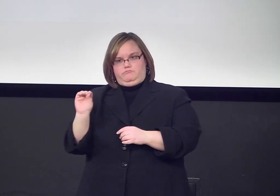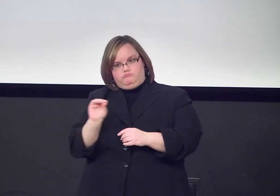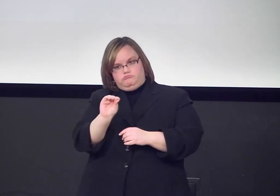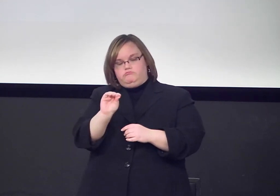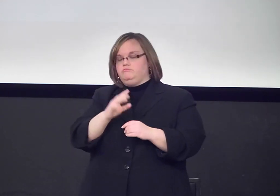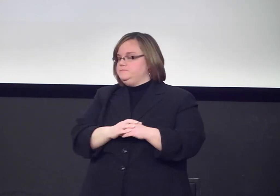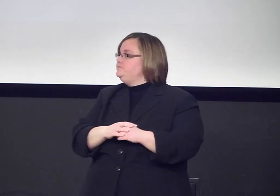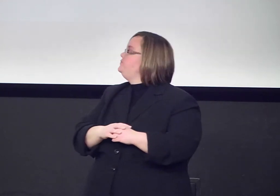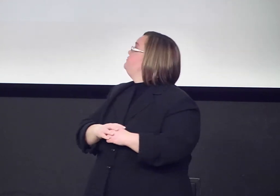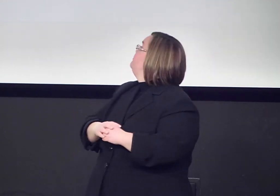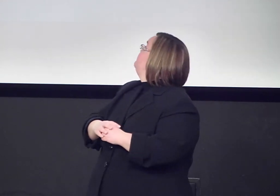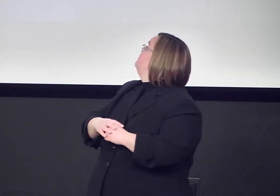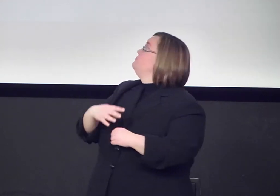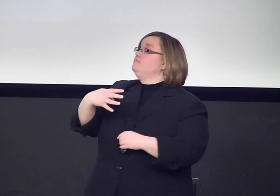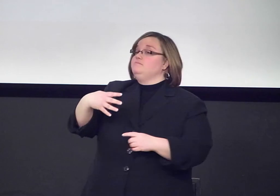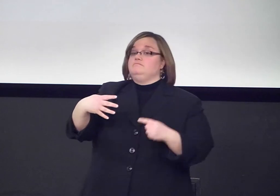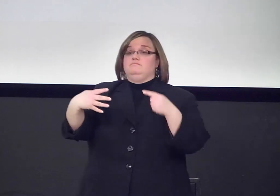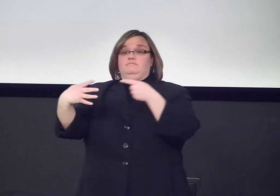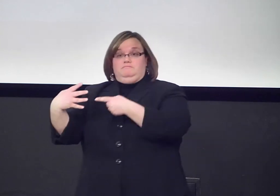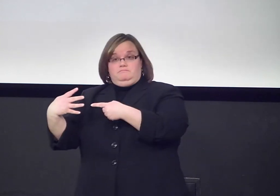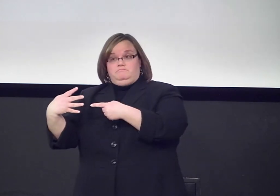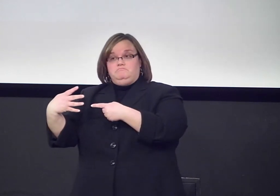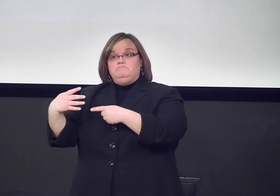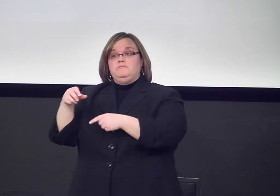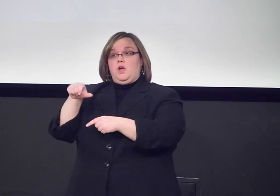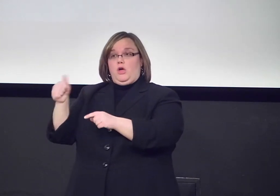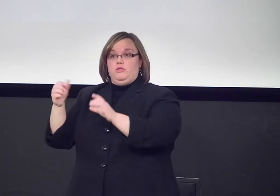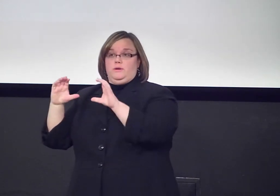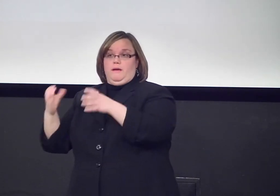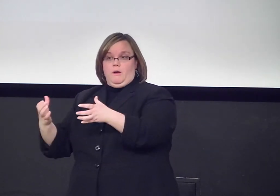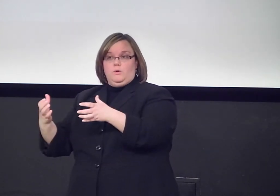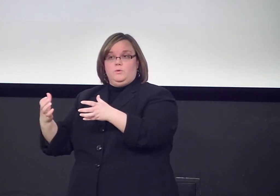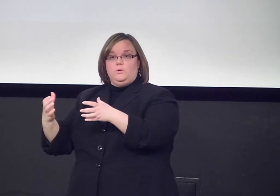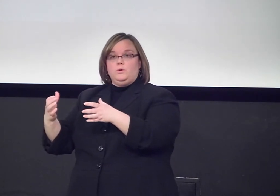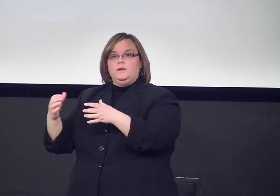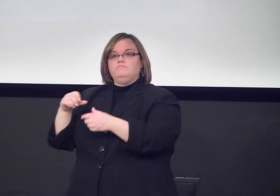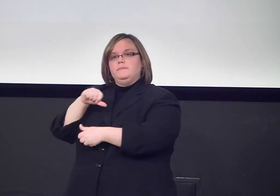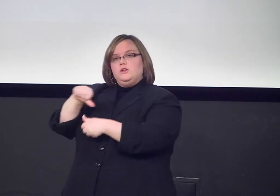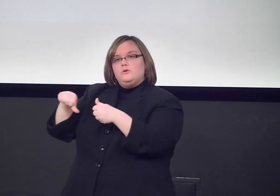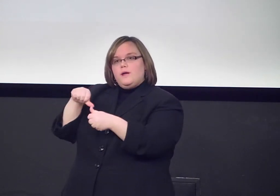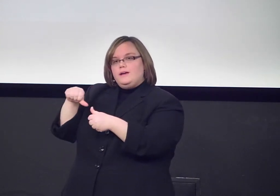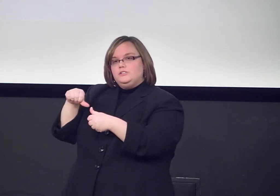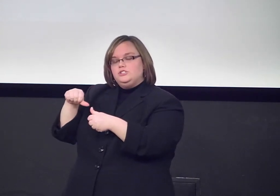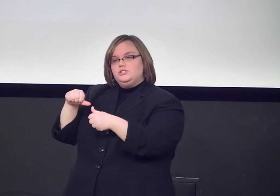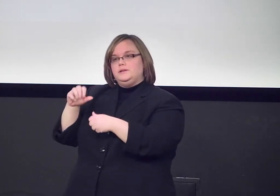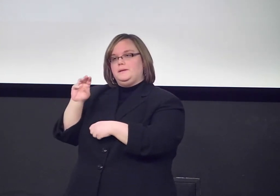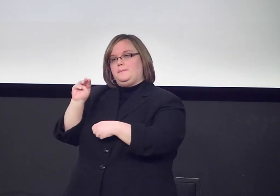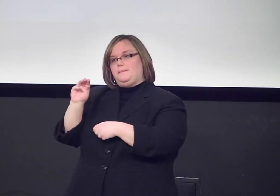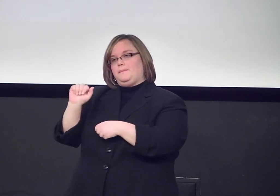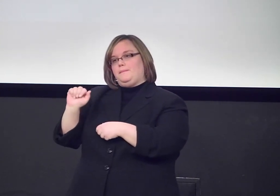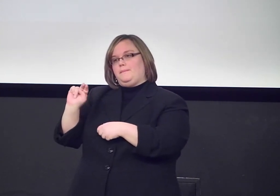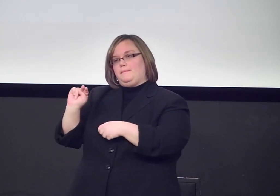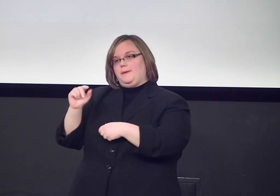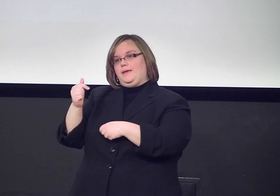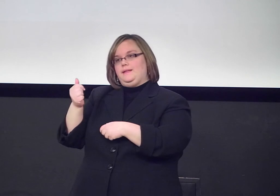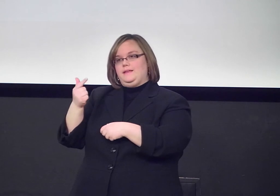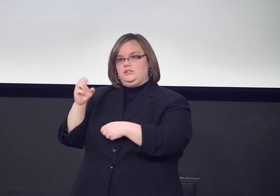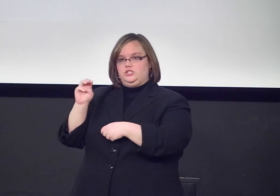is where the interpreter is actually saying something. In the second category, we have interaction